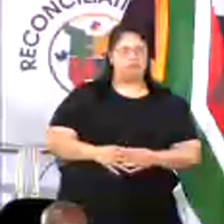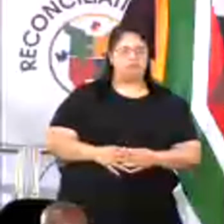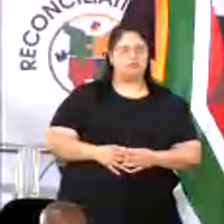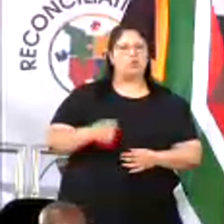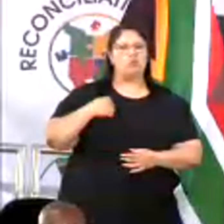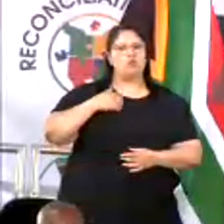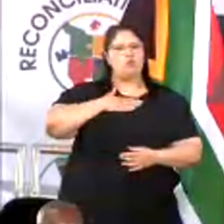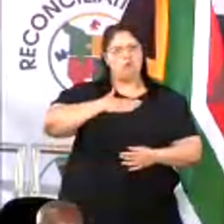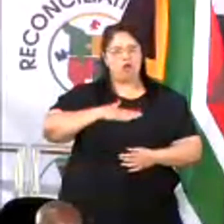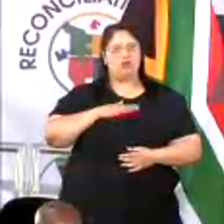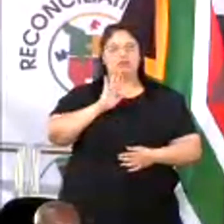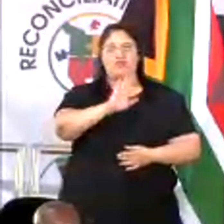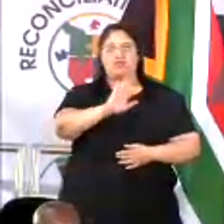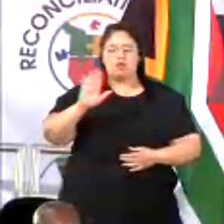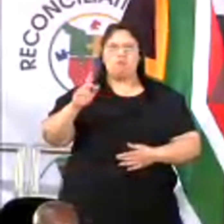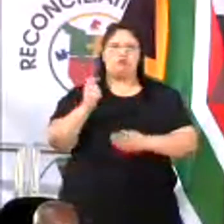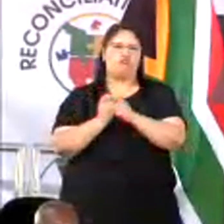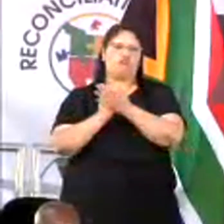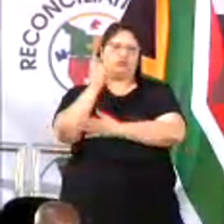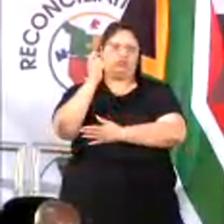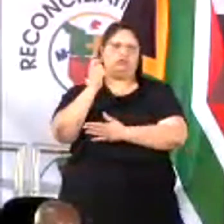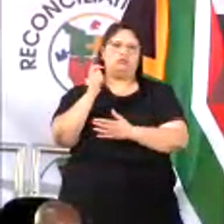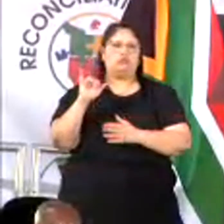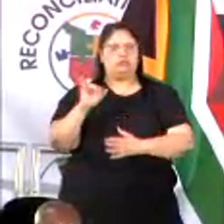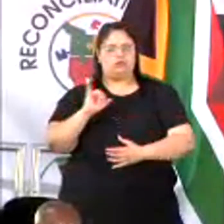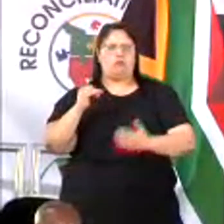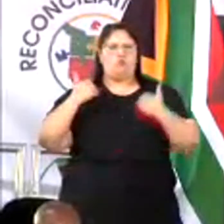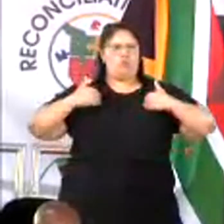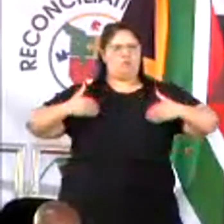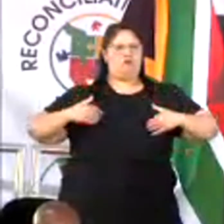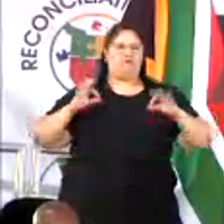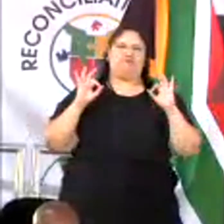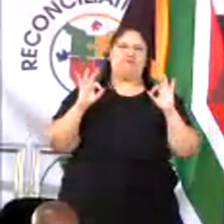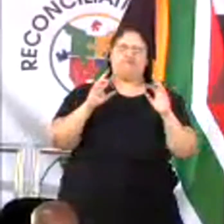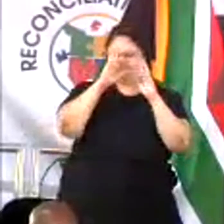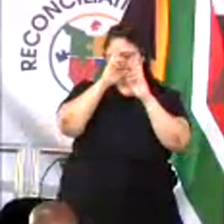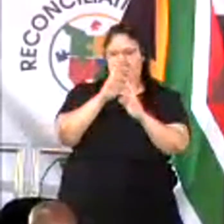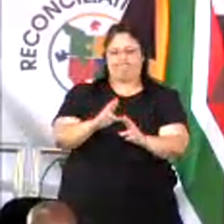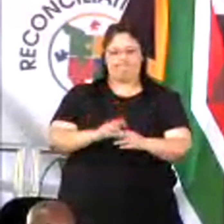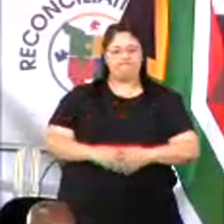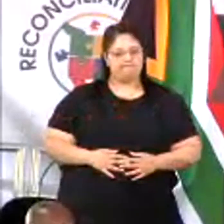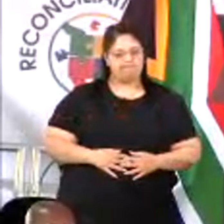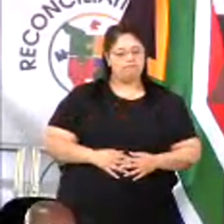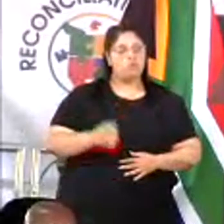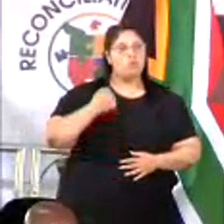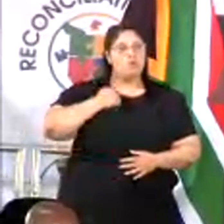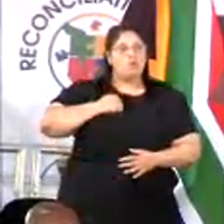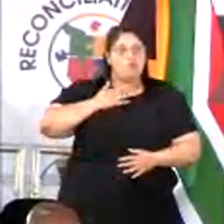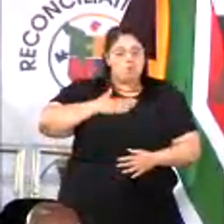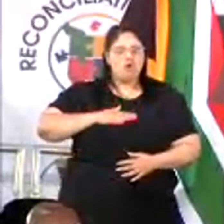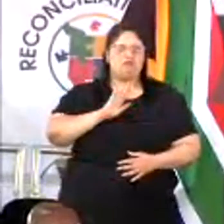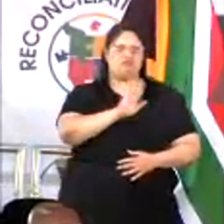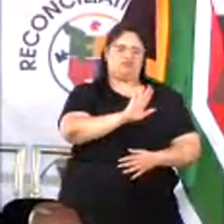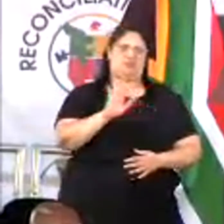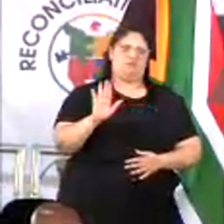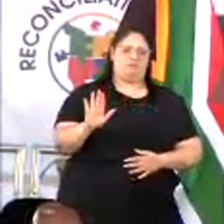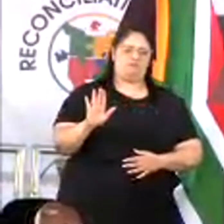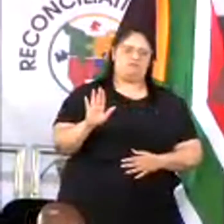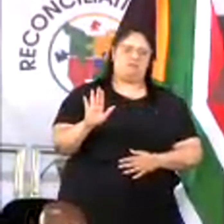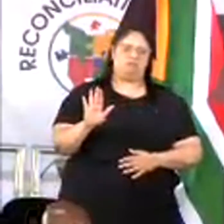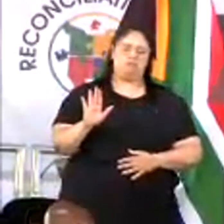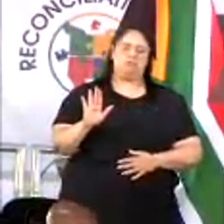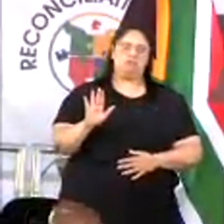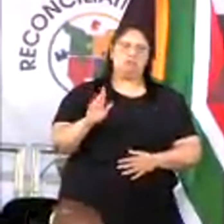We would like them to be treated like human beings. We would like them to